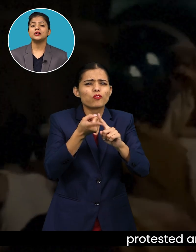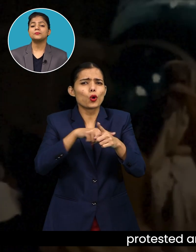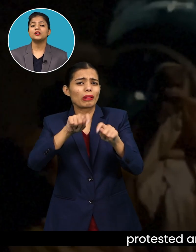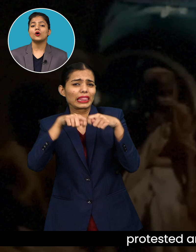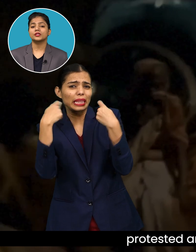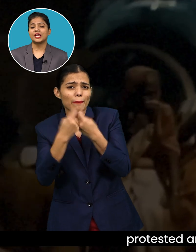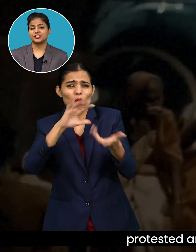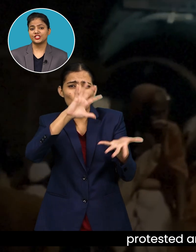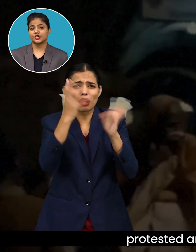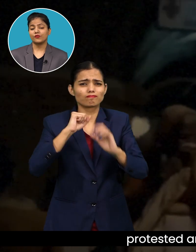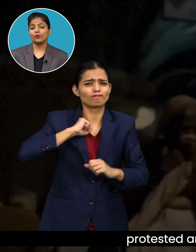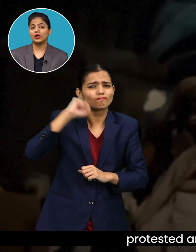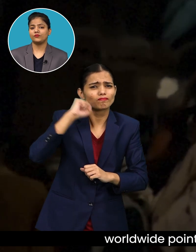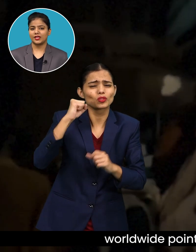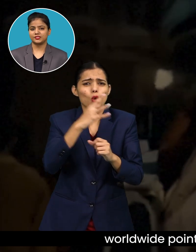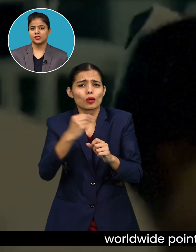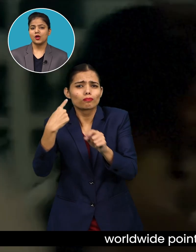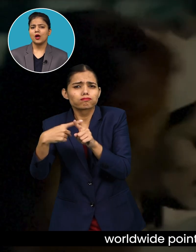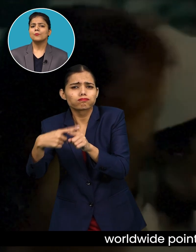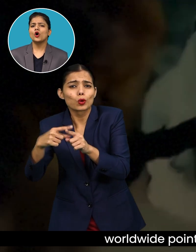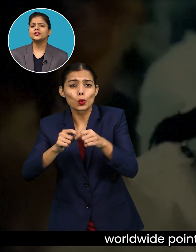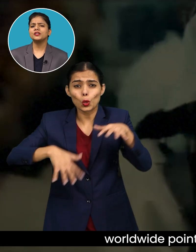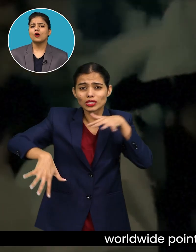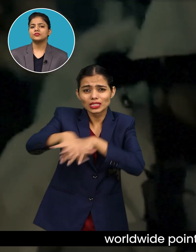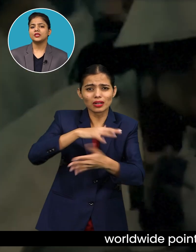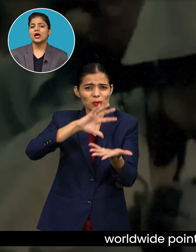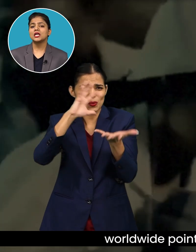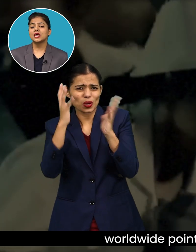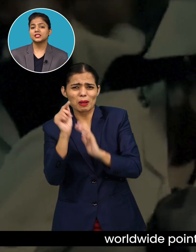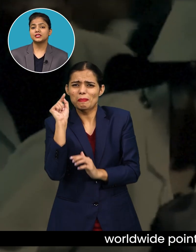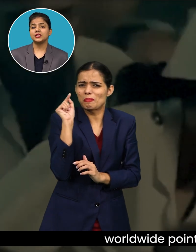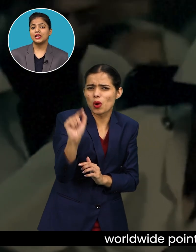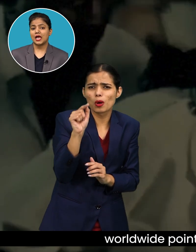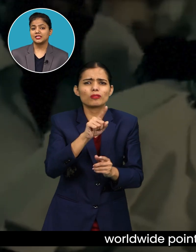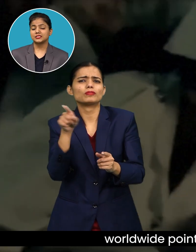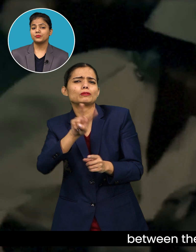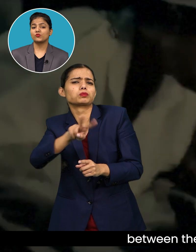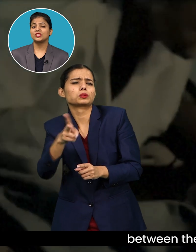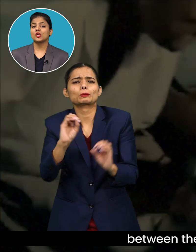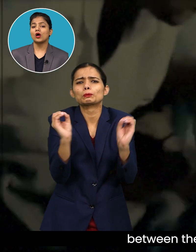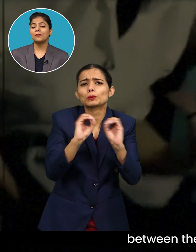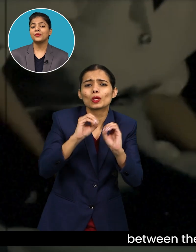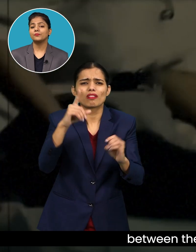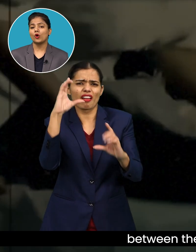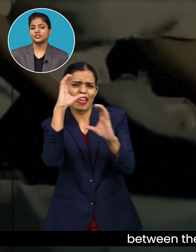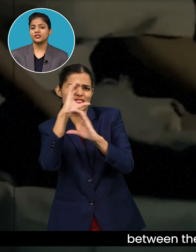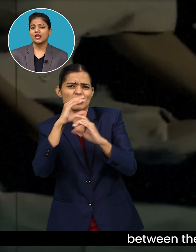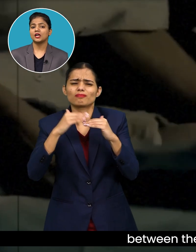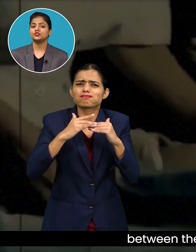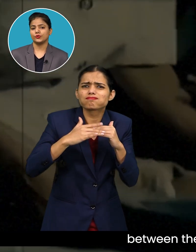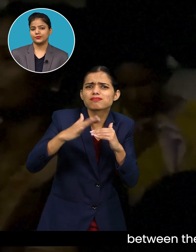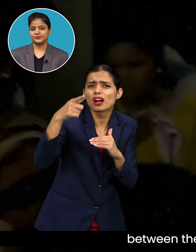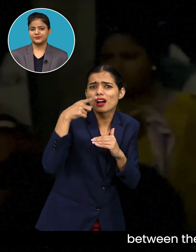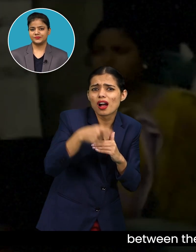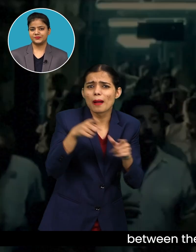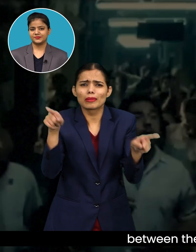and multiple organizations worldwide pointed out the unethical alliance between the Olympic body and